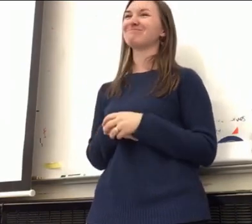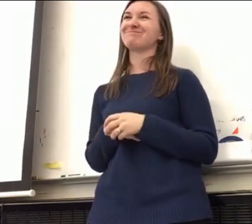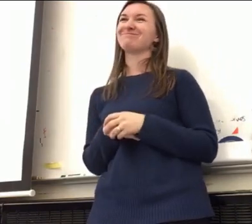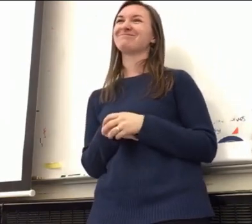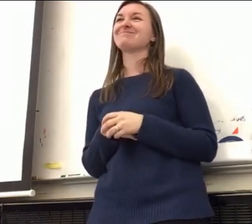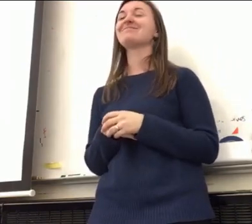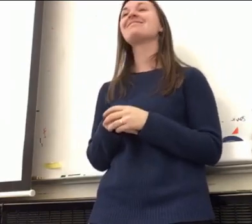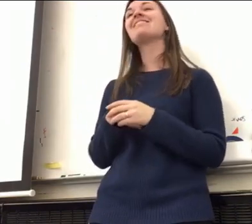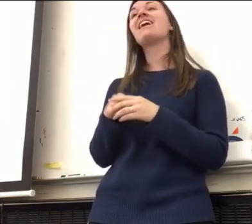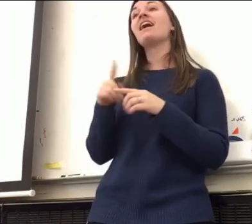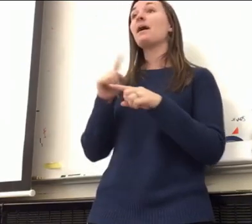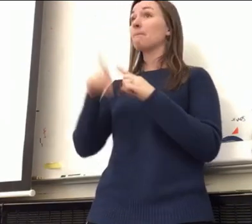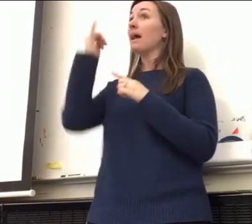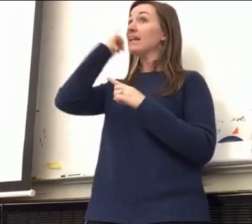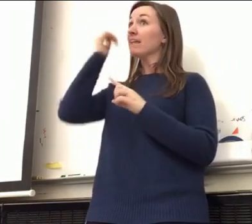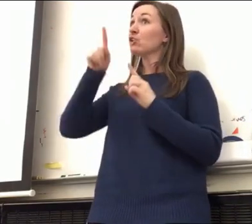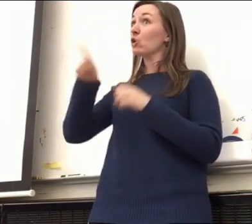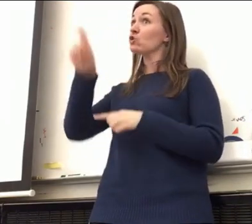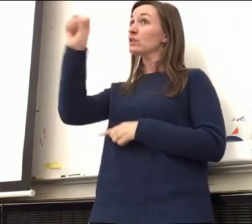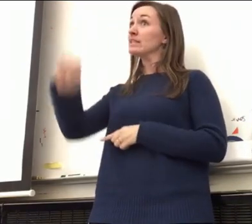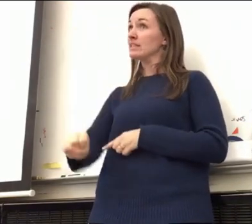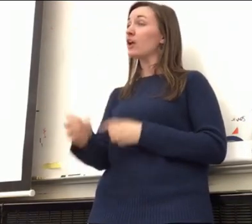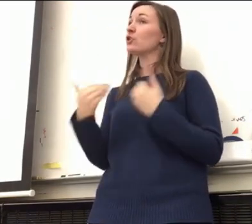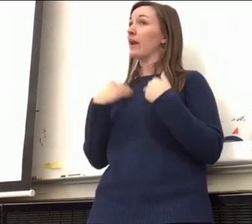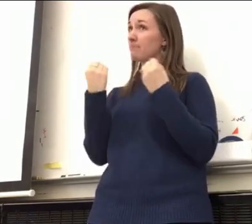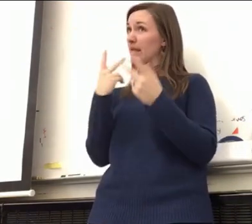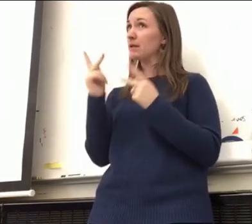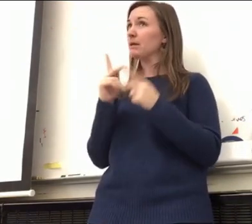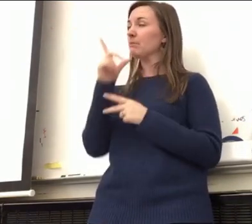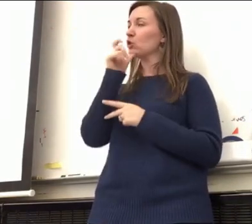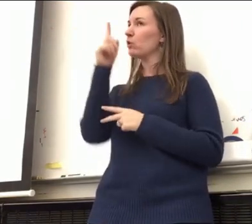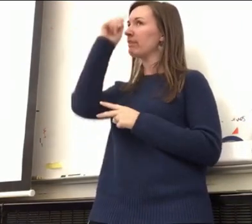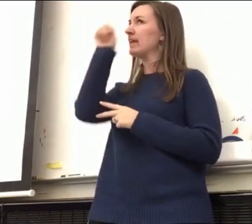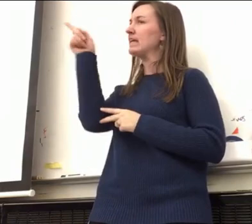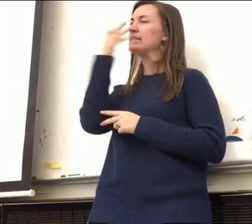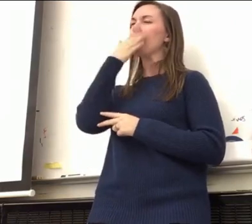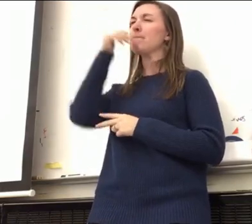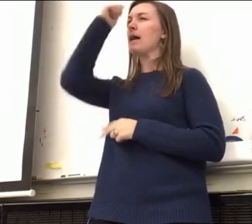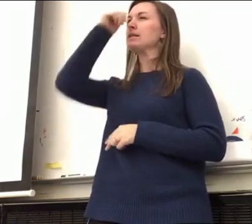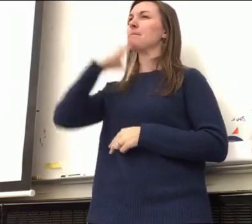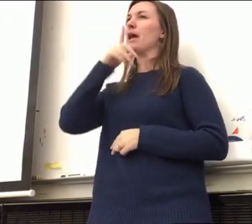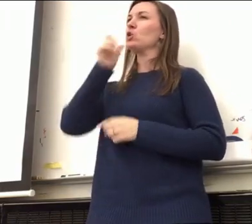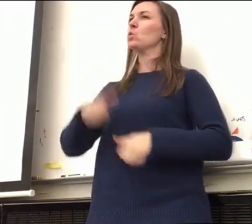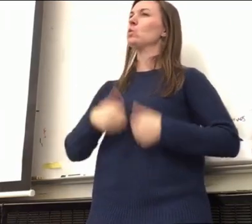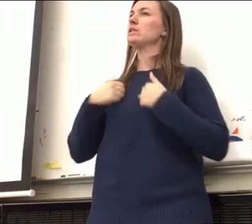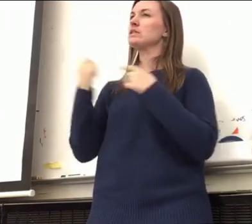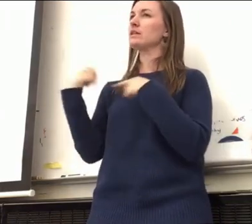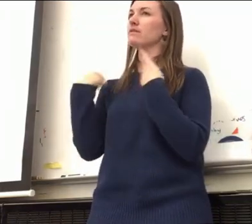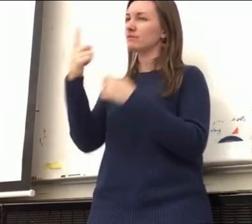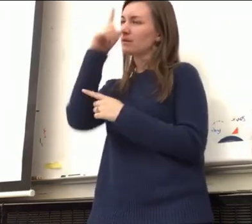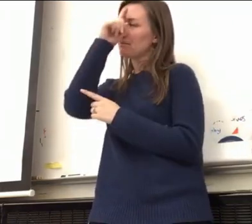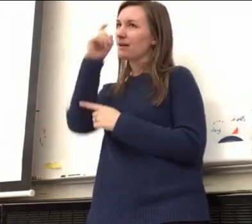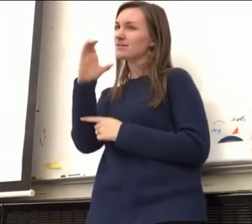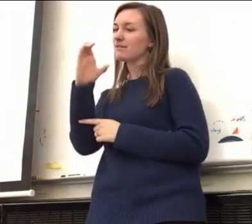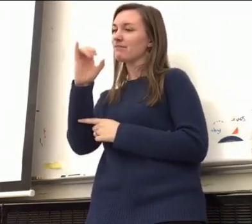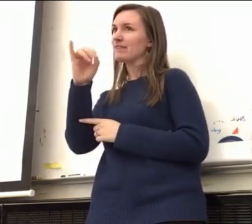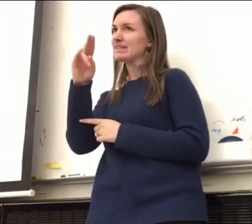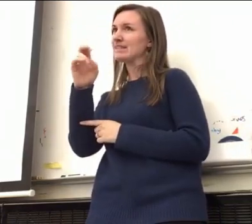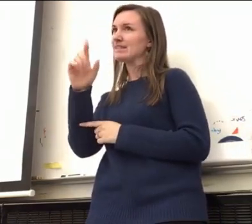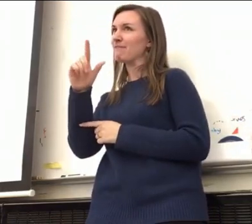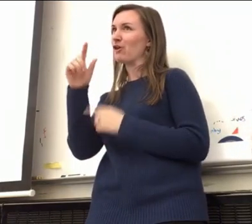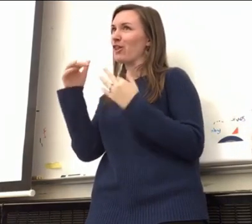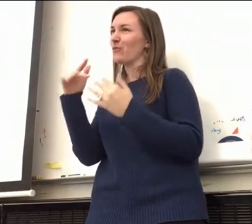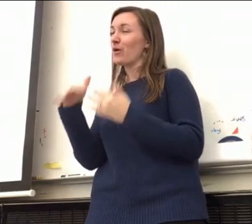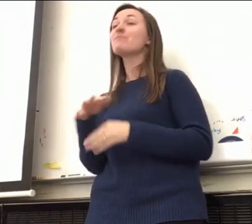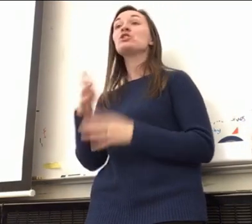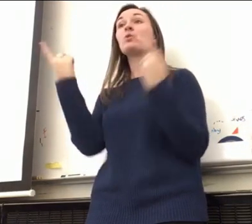Although, if you go into the South, you have a lot of people who think that he's the greatest man who ever lived. Mostly because of the Civil War. Now, what happens is John C.